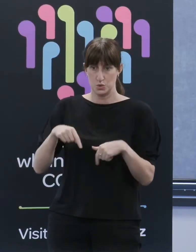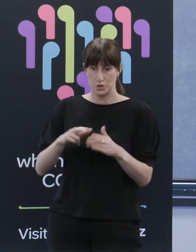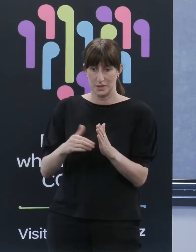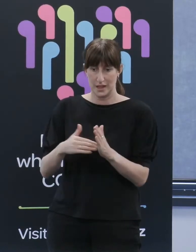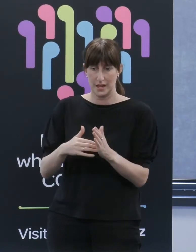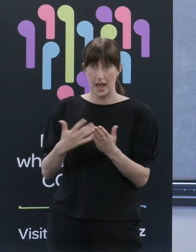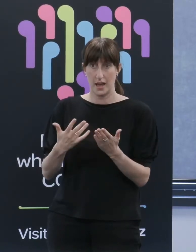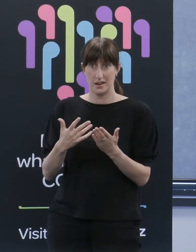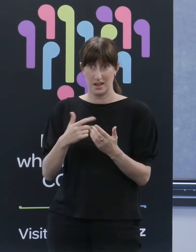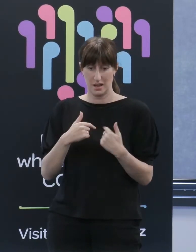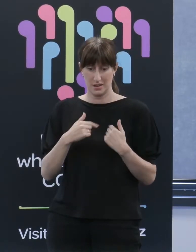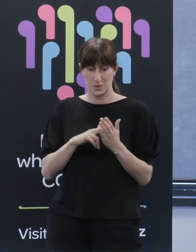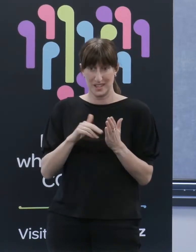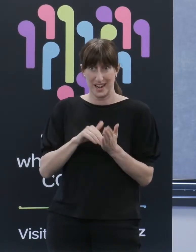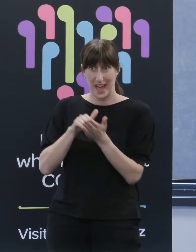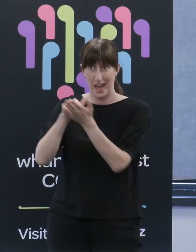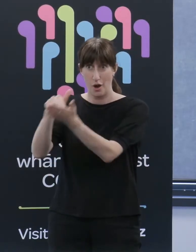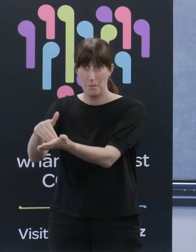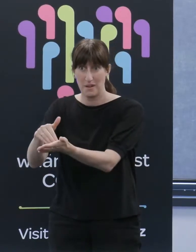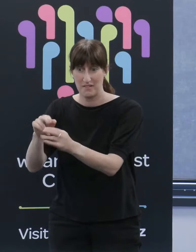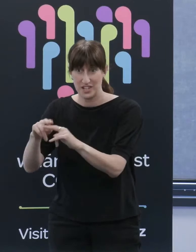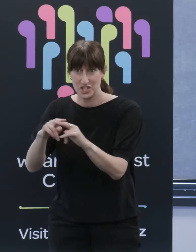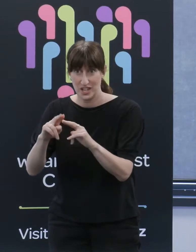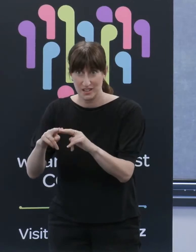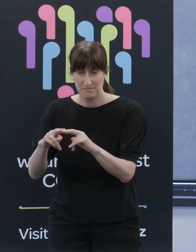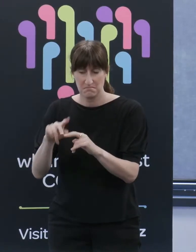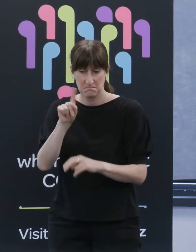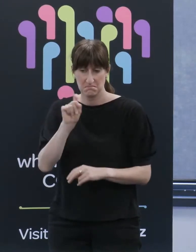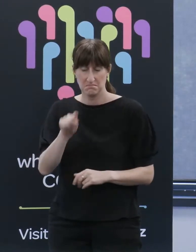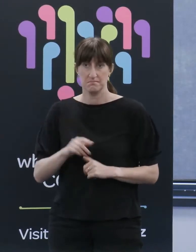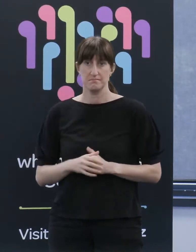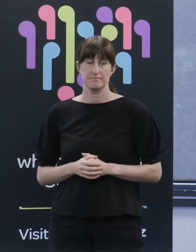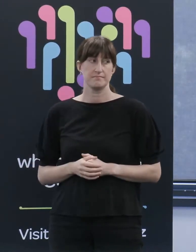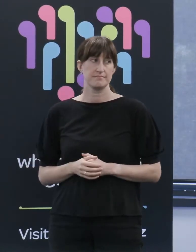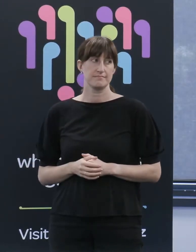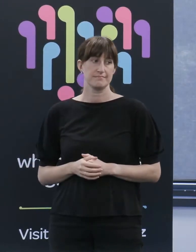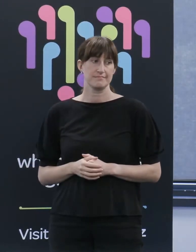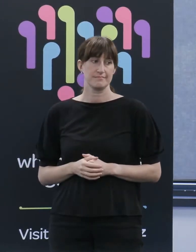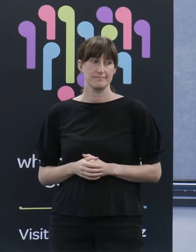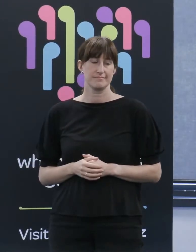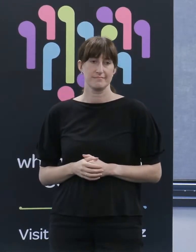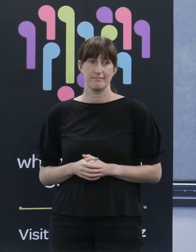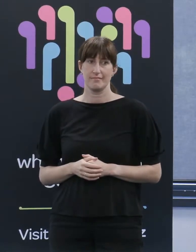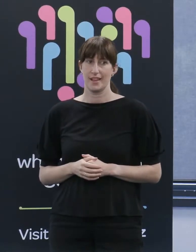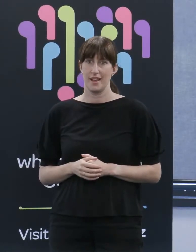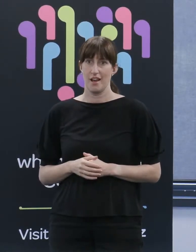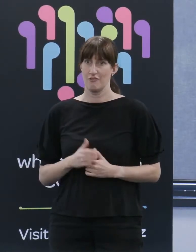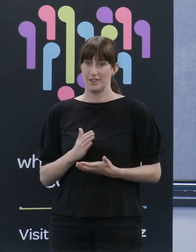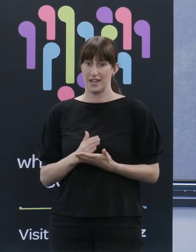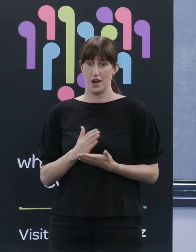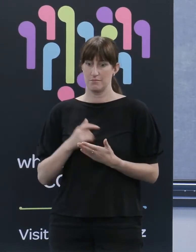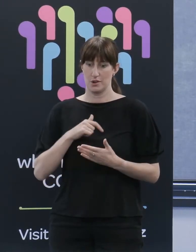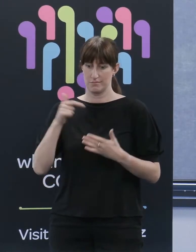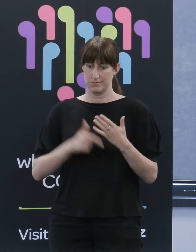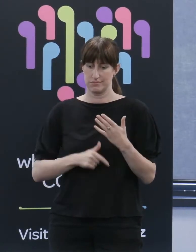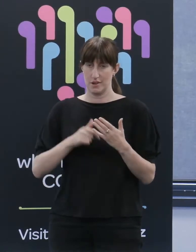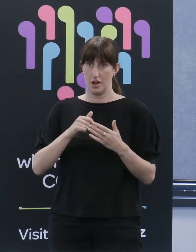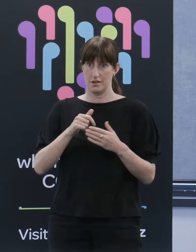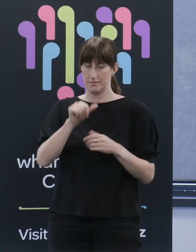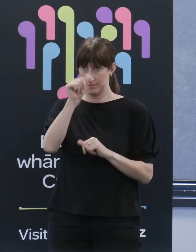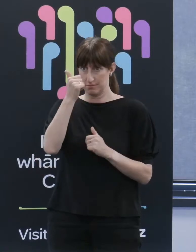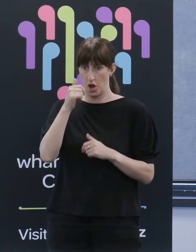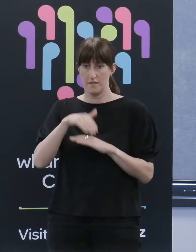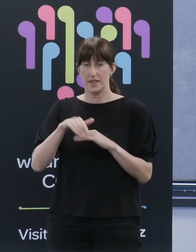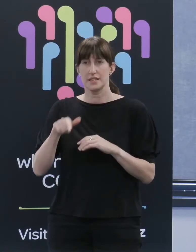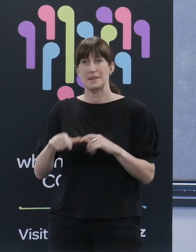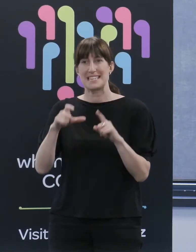of that, I must ask the Director General to answer that one. I dare say I'm not on top of it either. Dengue's always a risk in a